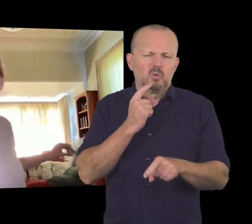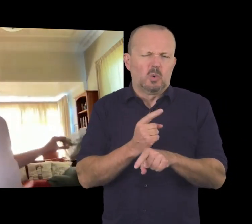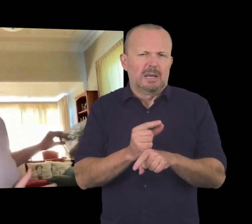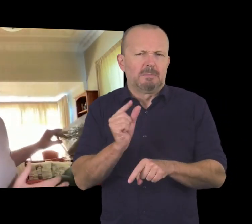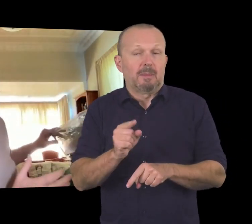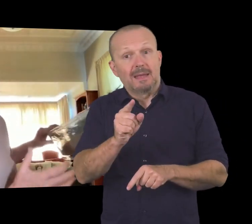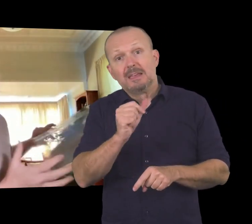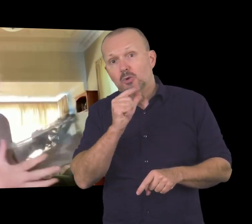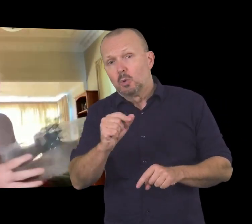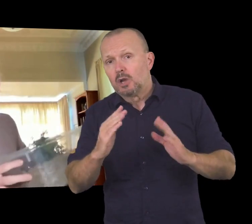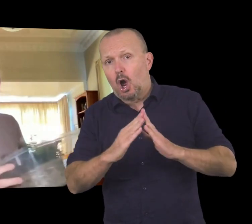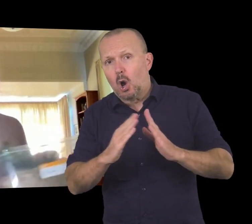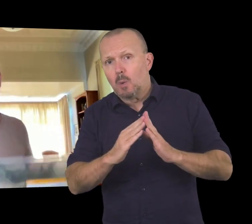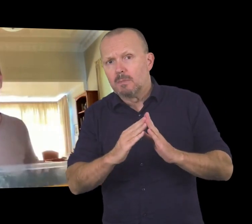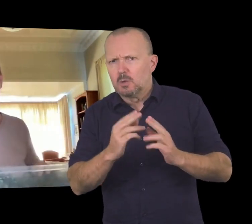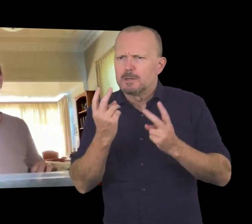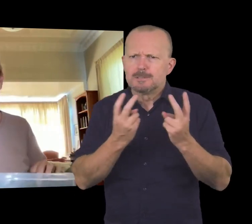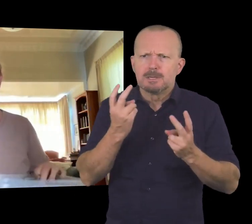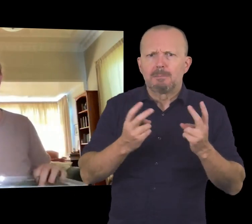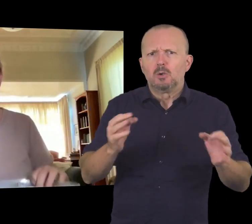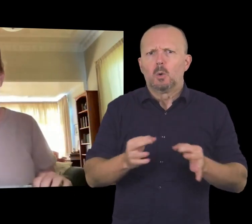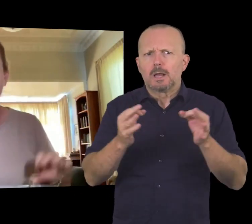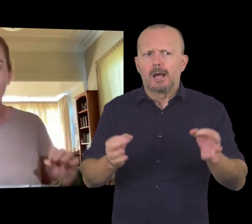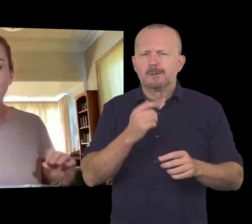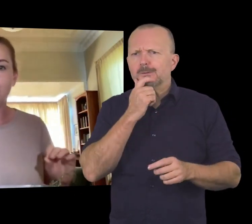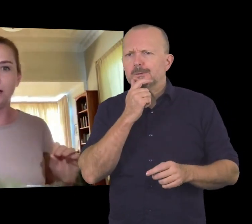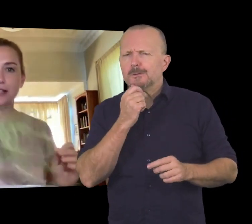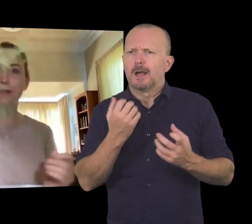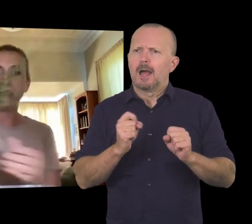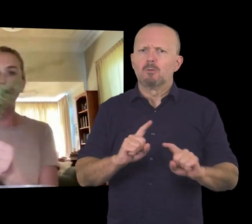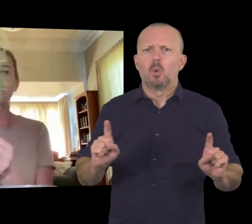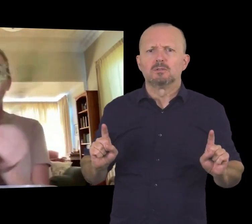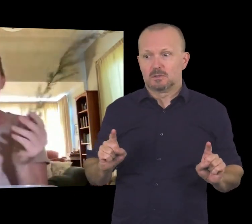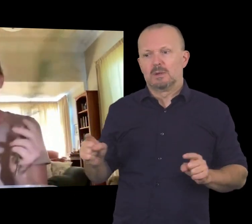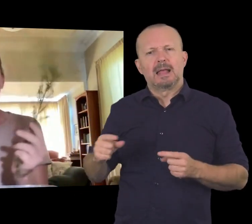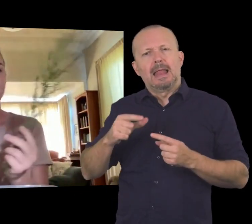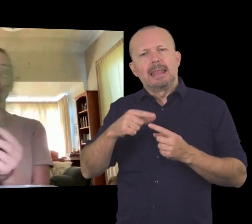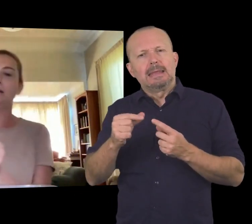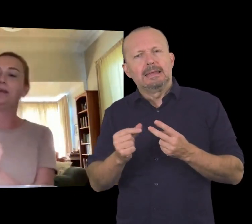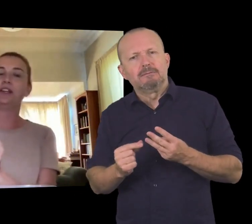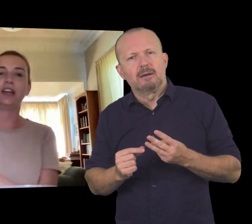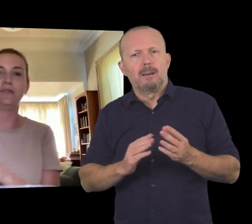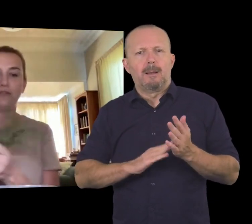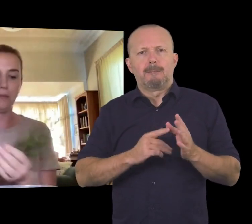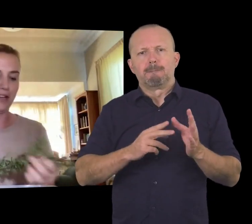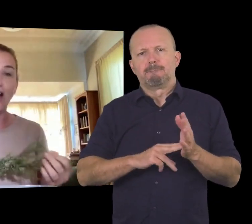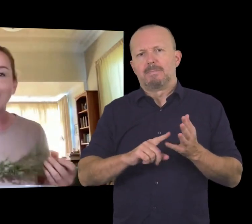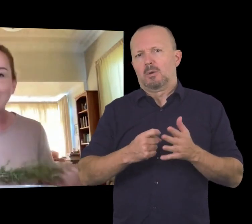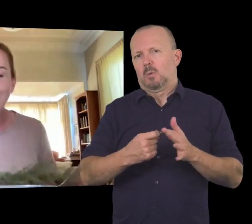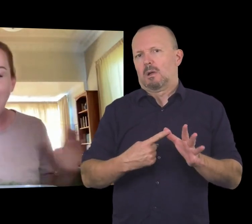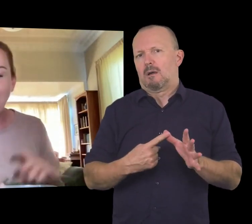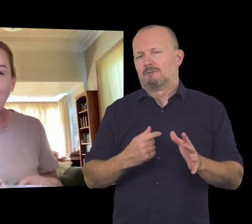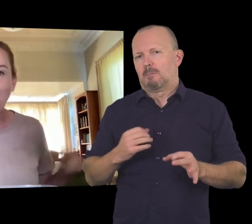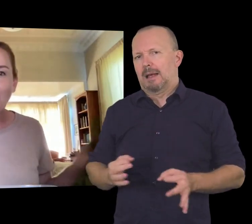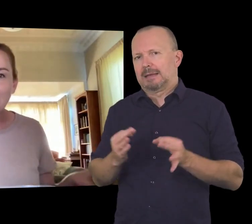you go to do this maybe at home, you might want to think about this as well. So this is my leaves and foliage. This is some manuka from my